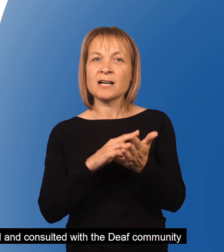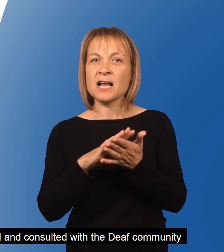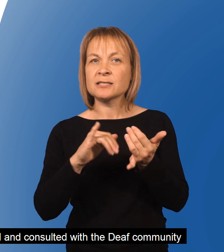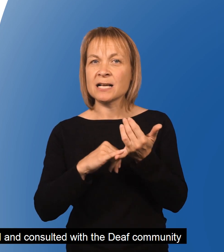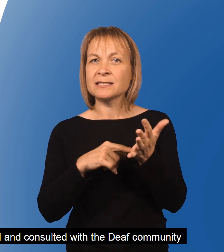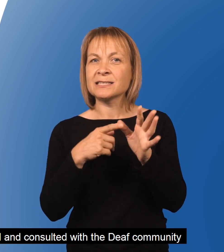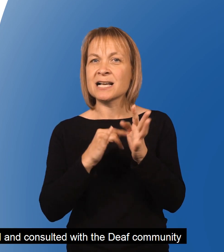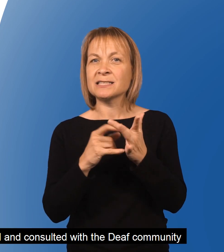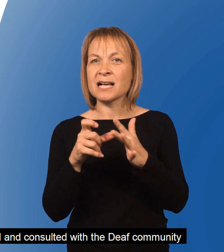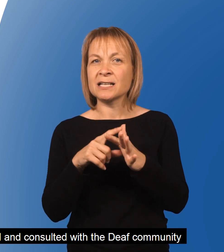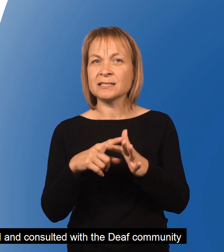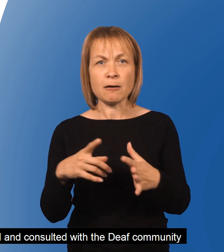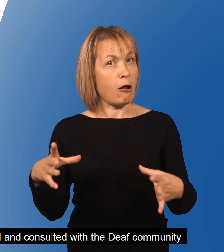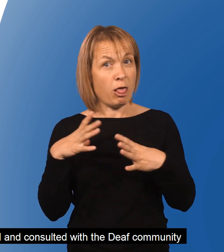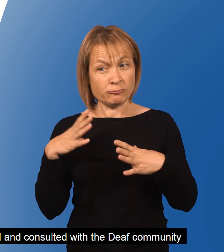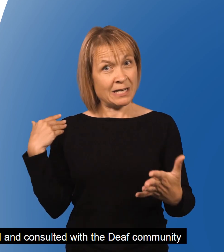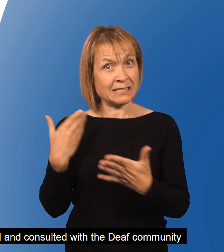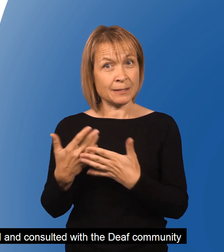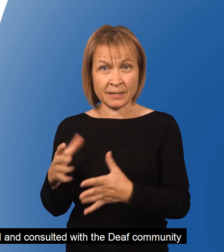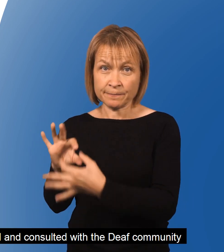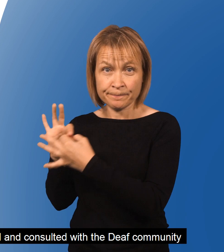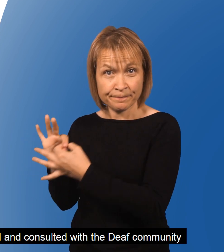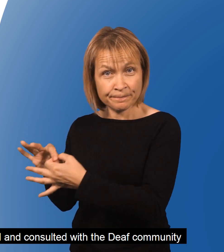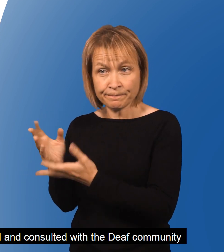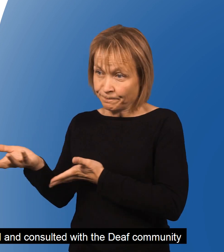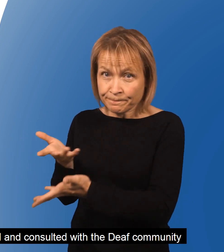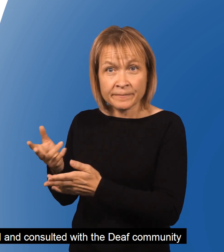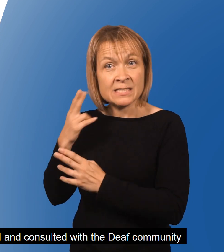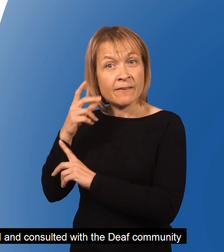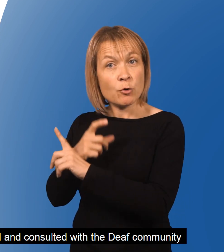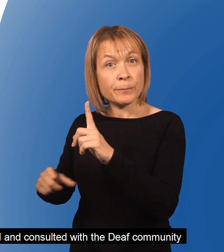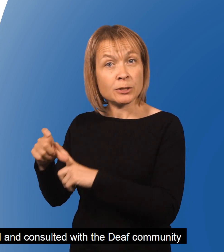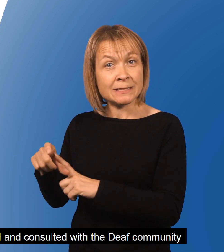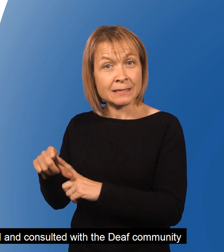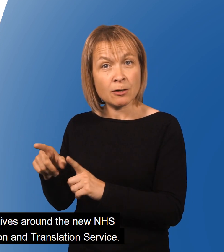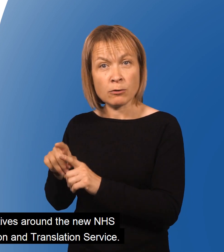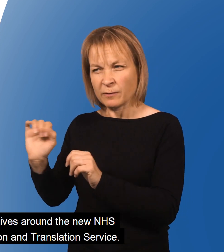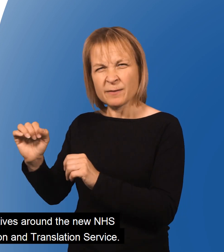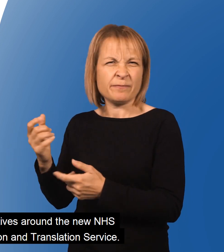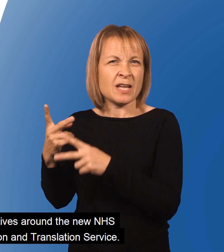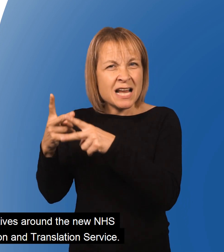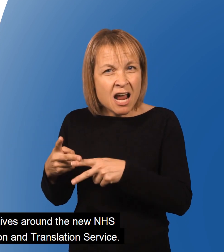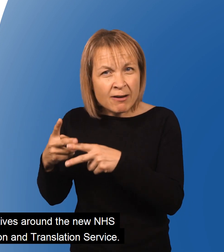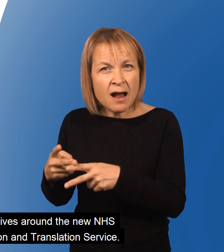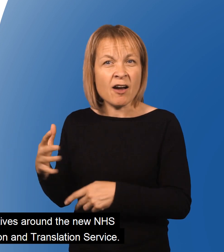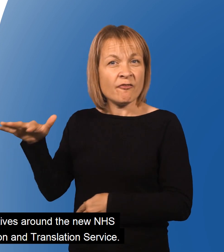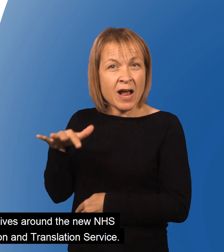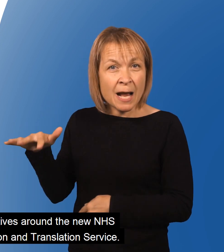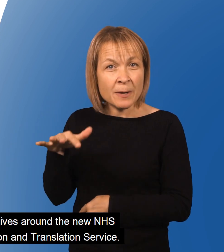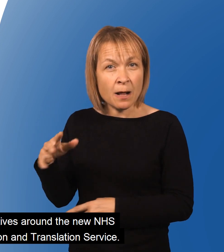NHS Tayside has already engaged and consulted with the deaf community and their carers and relatives